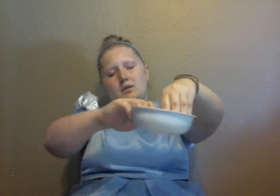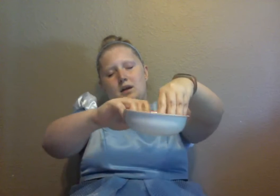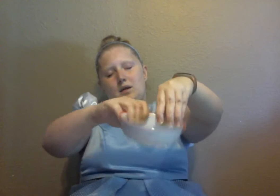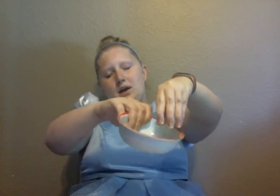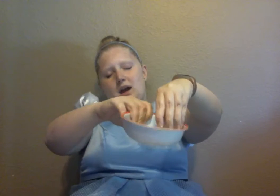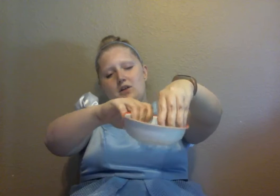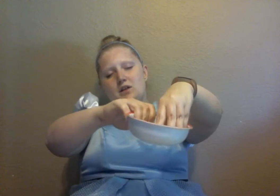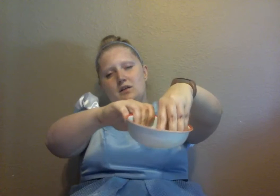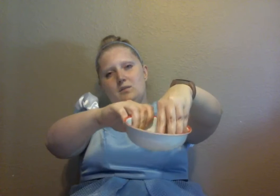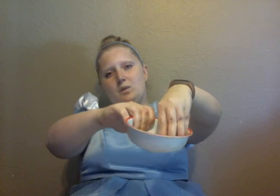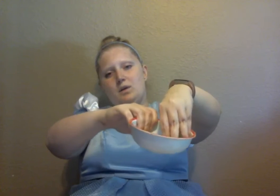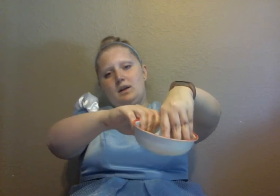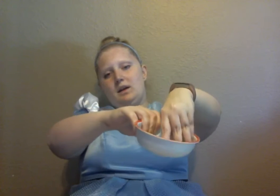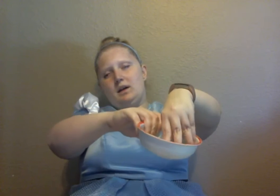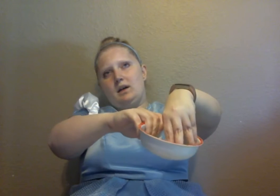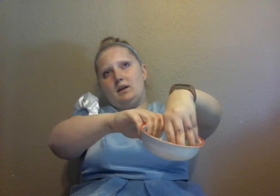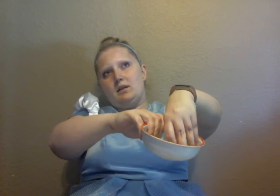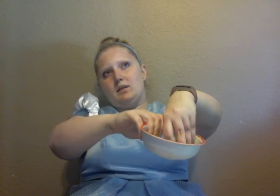Got my adjective bowl here.